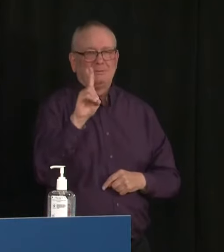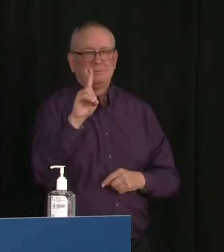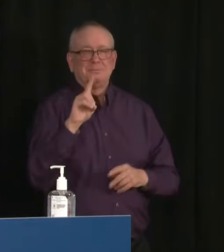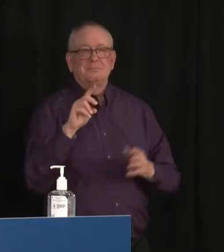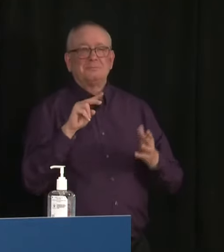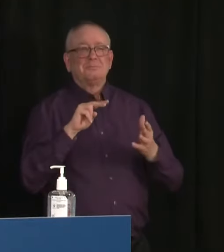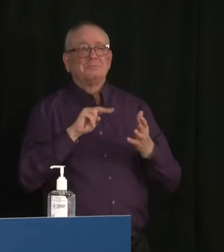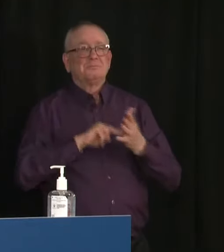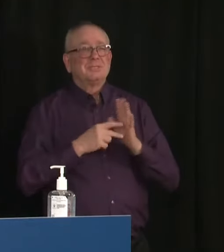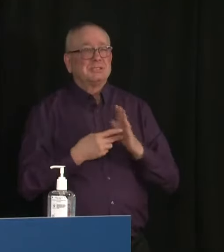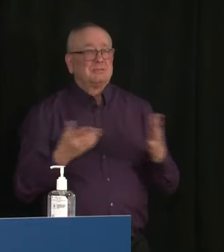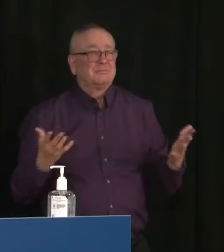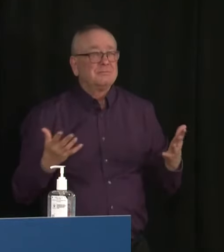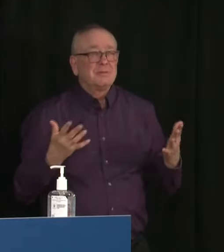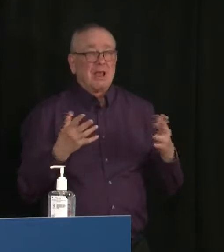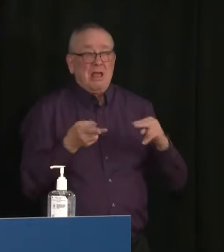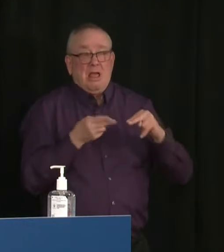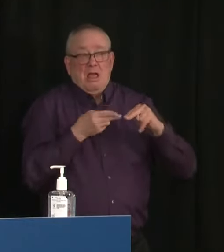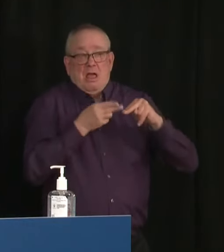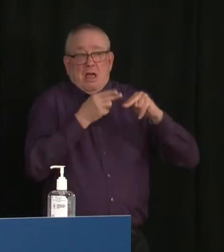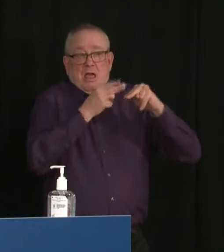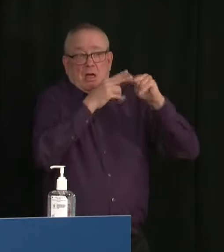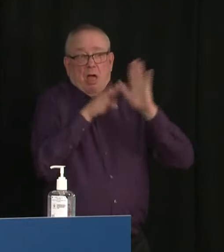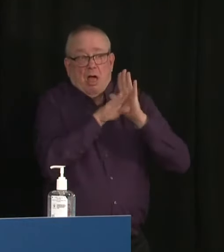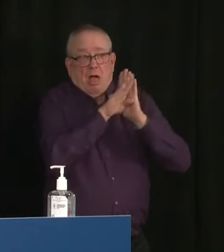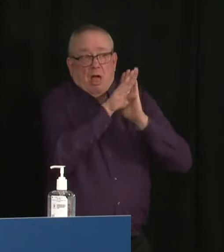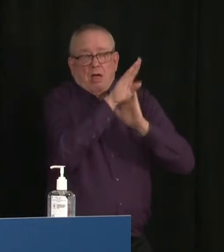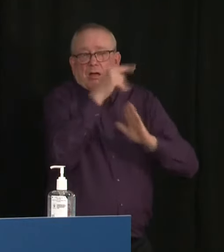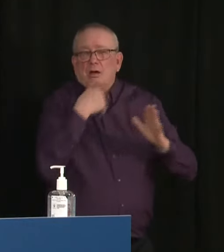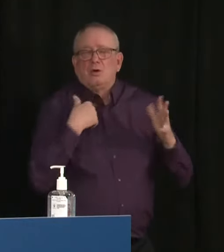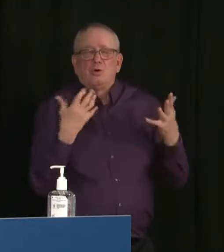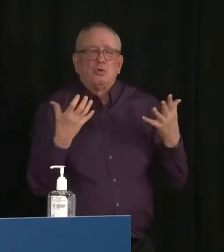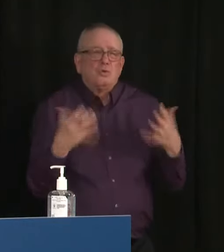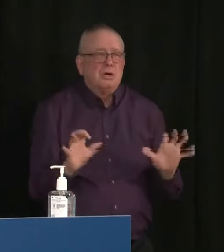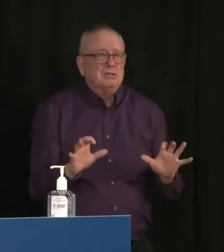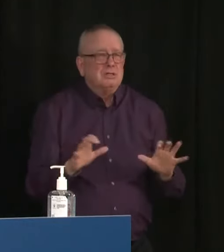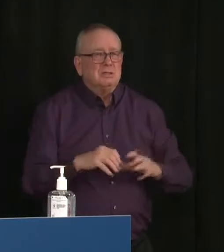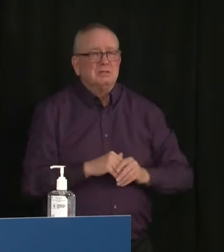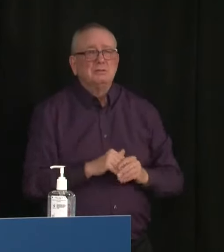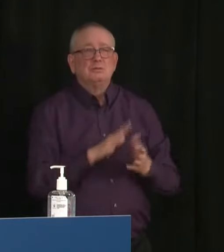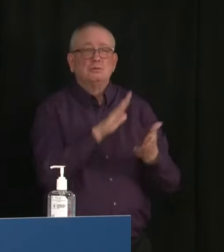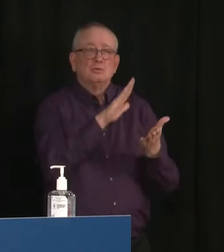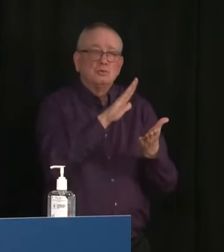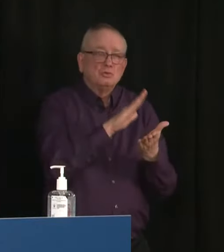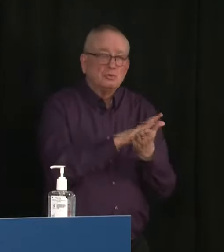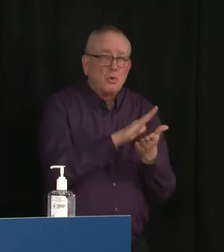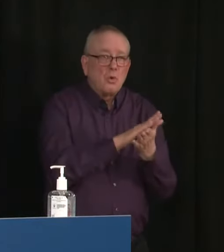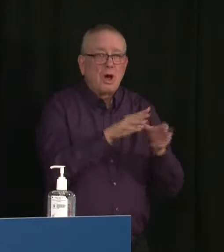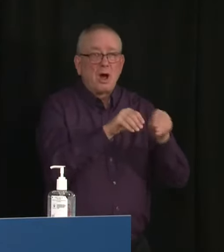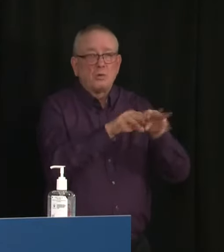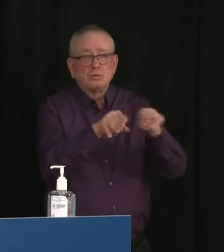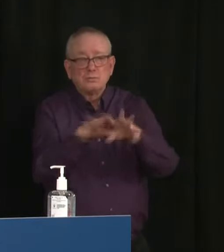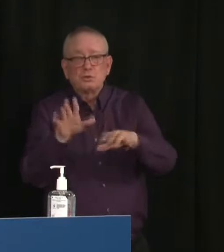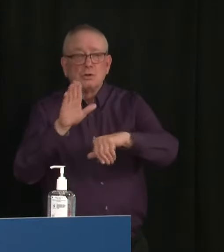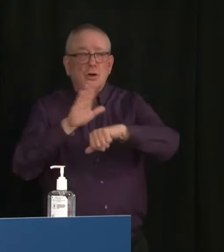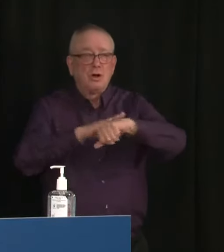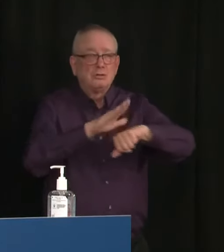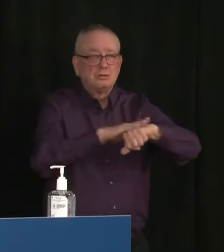are now active alerts or outbreaks in 712 schools, which represents 29% of schools in the